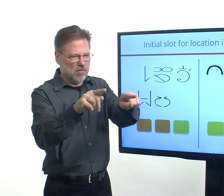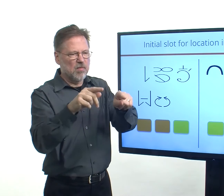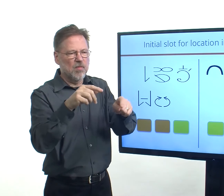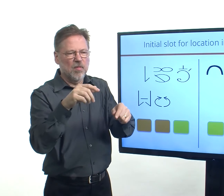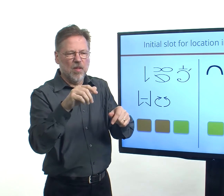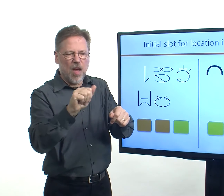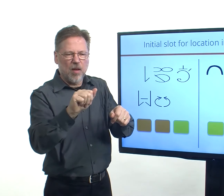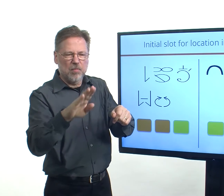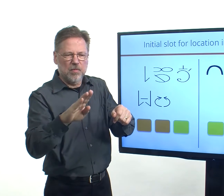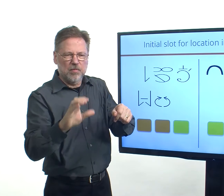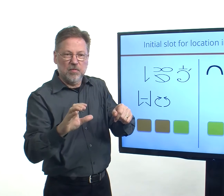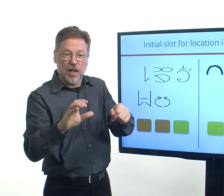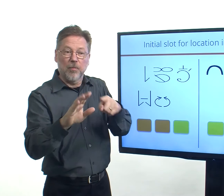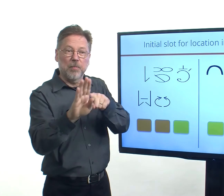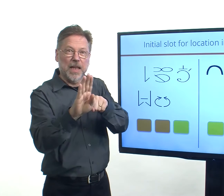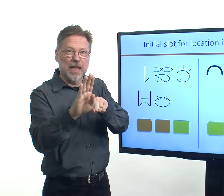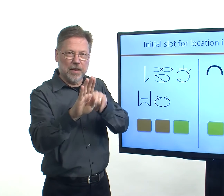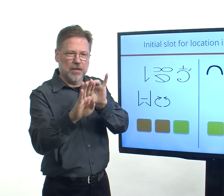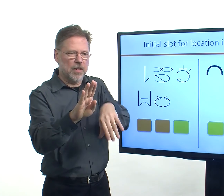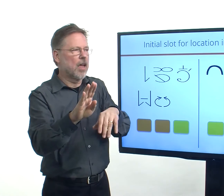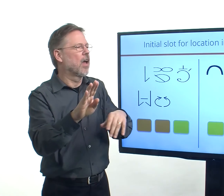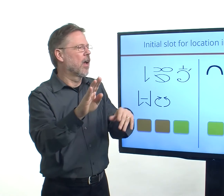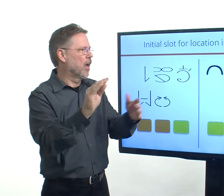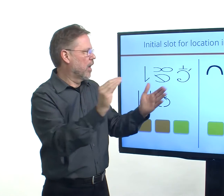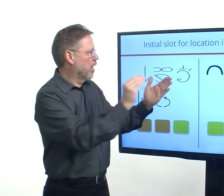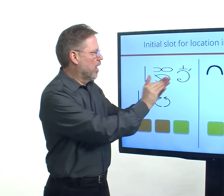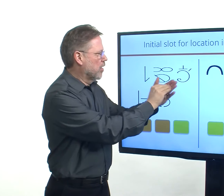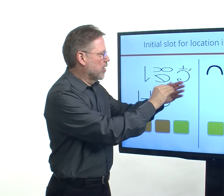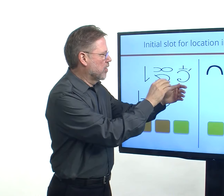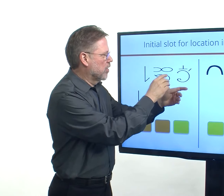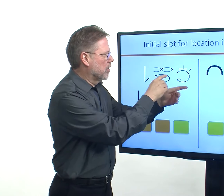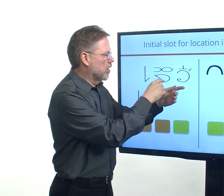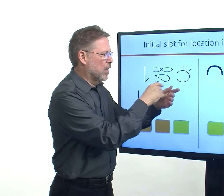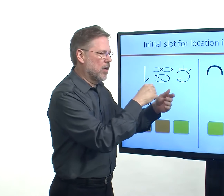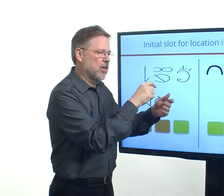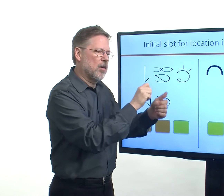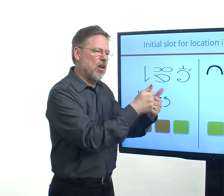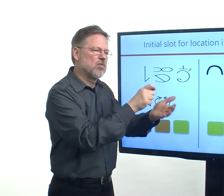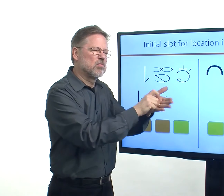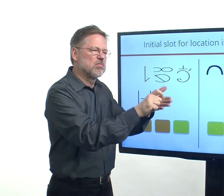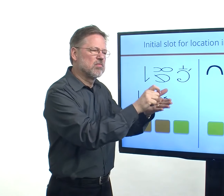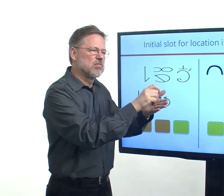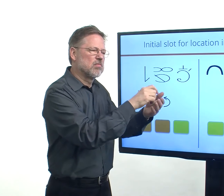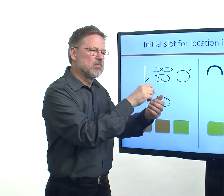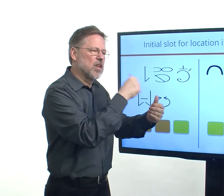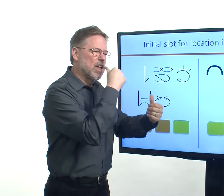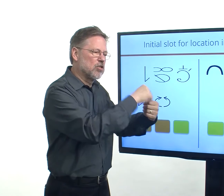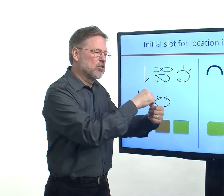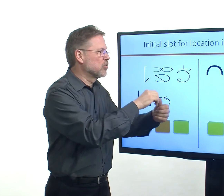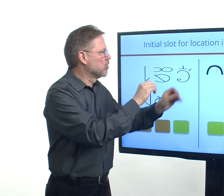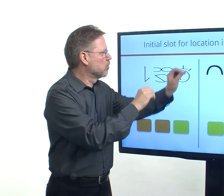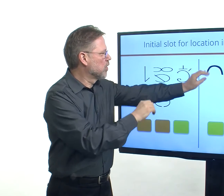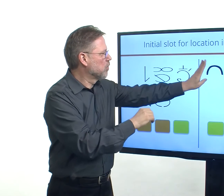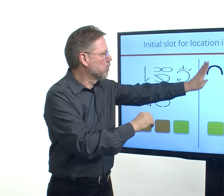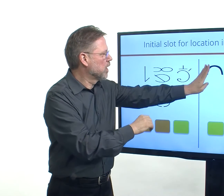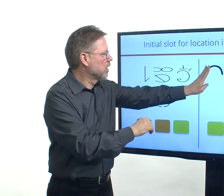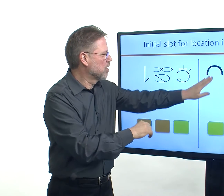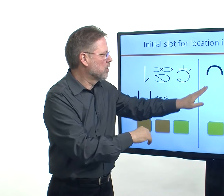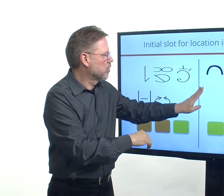hand shapes of the manual alphabet. B is like this, so the letter B is used to represent that hand shape in these notations,